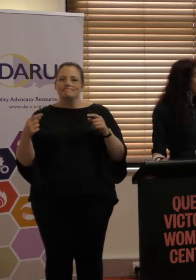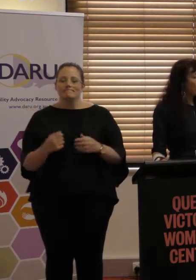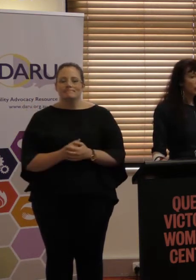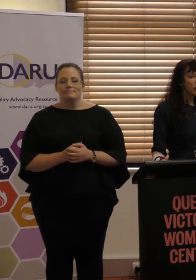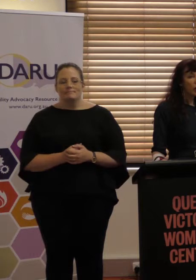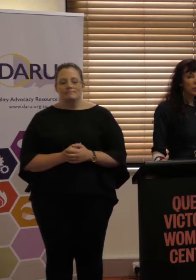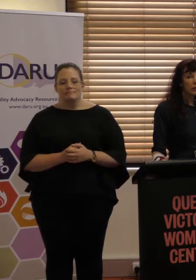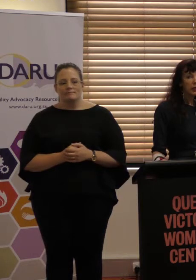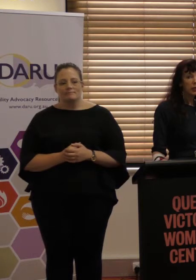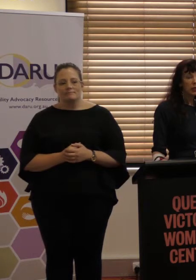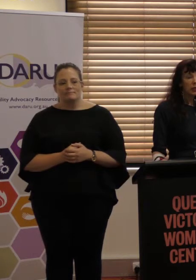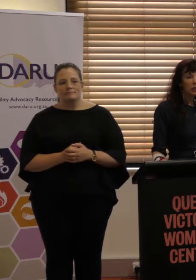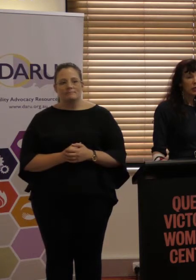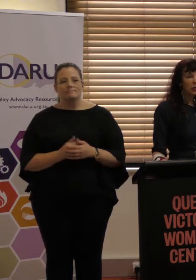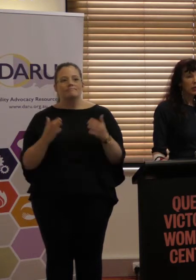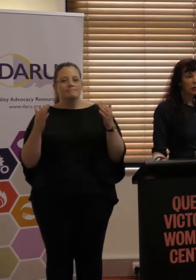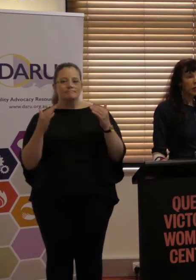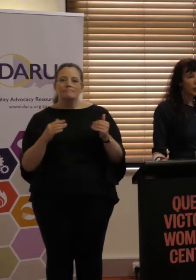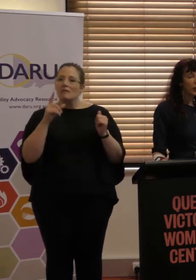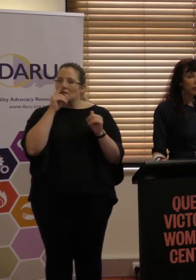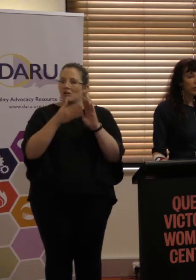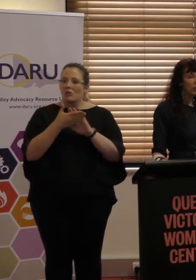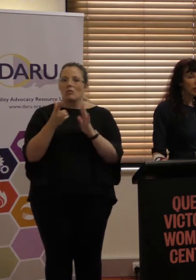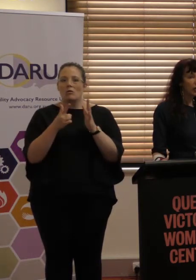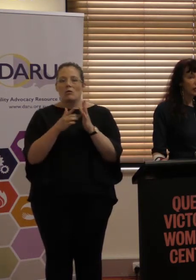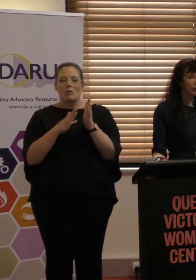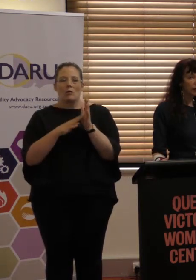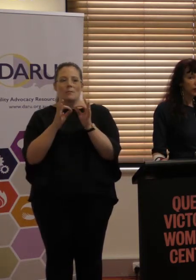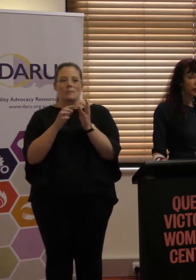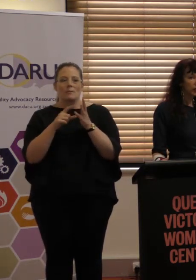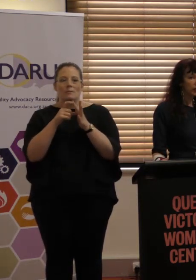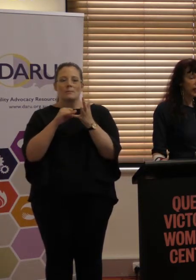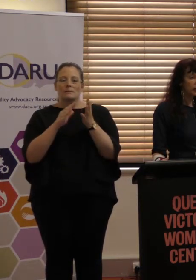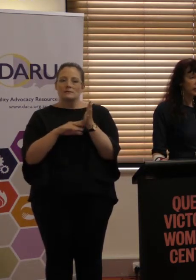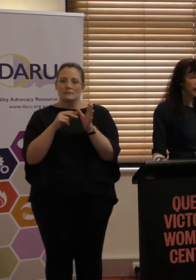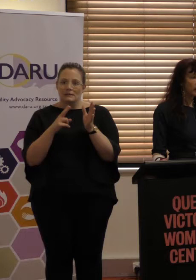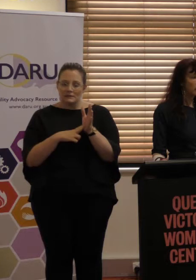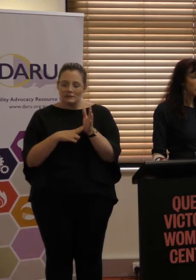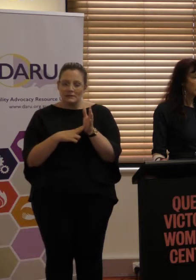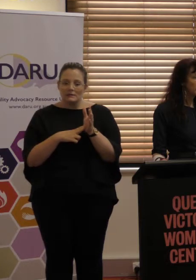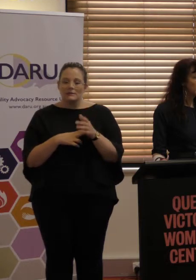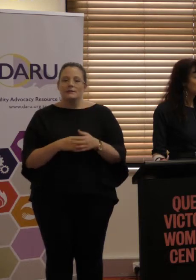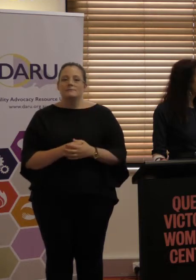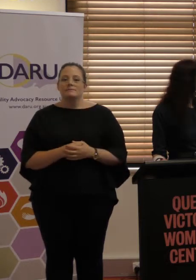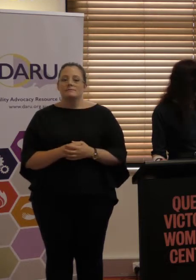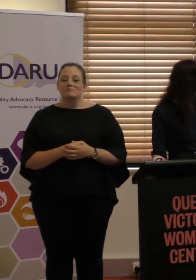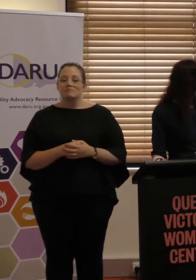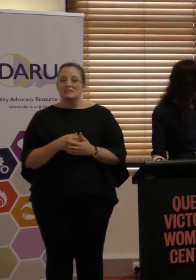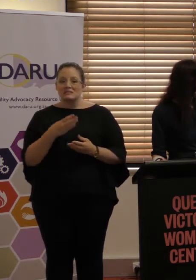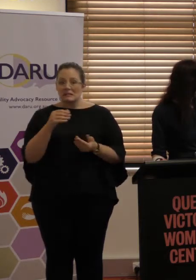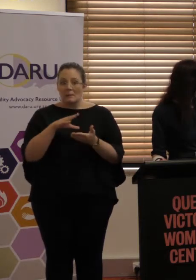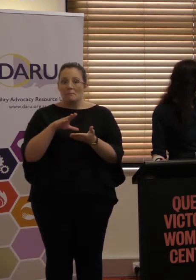You can go to the Ombudsman. No parent I have referred there has had much luck